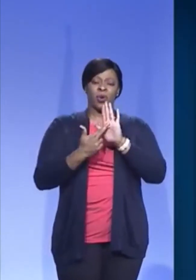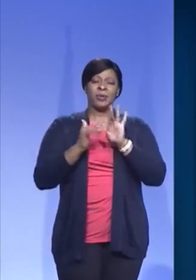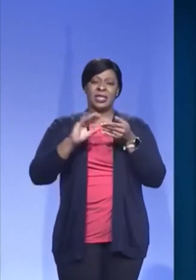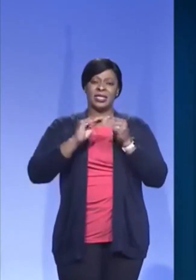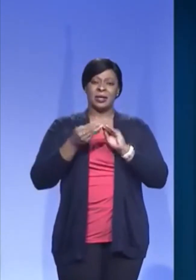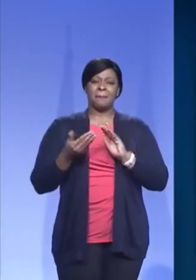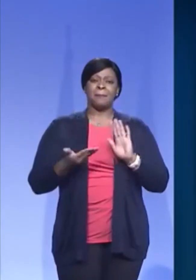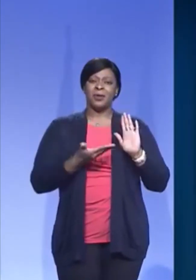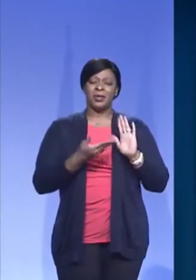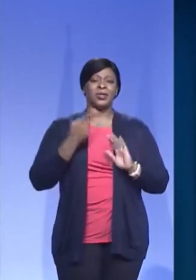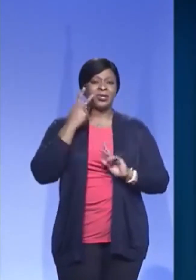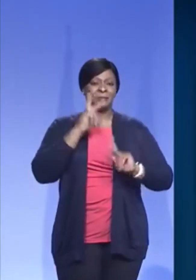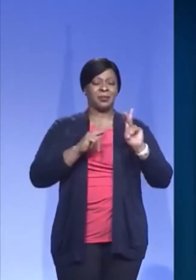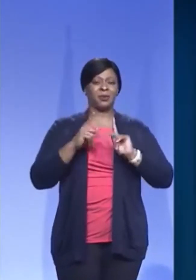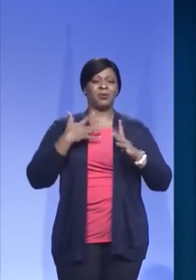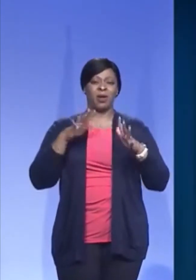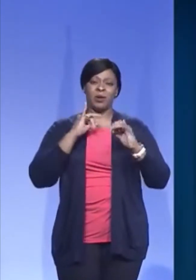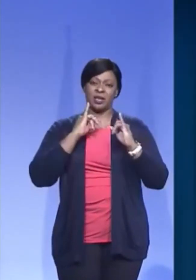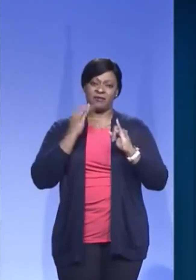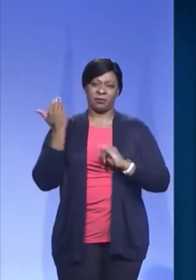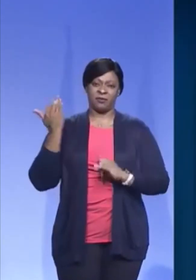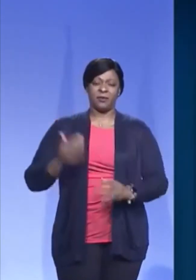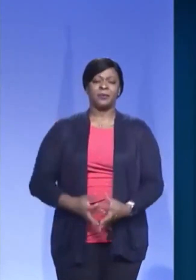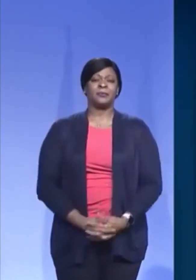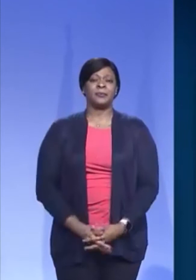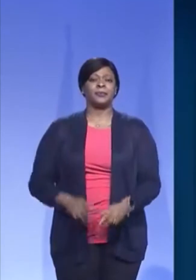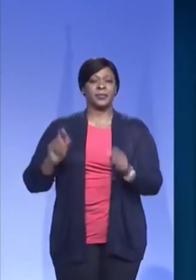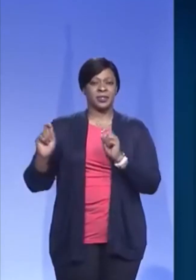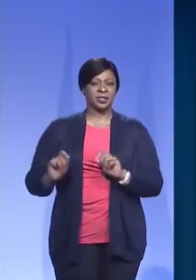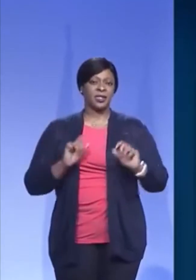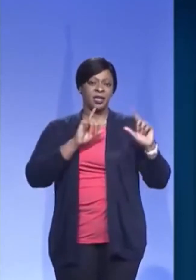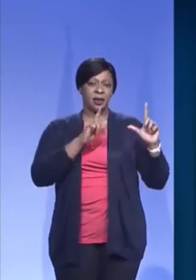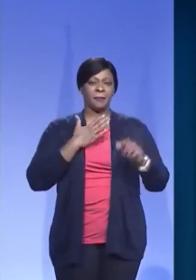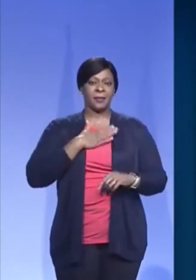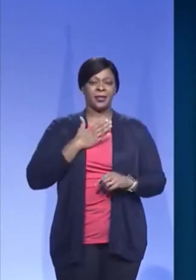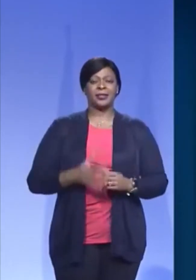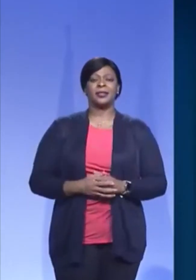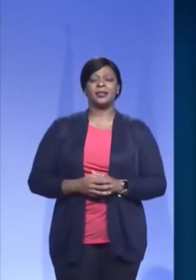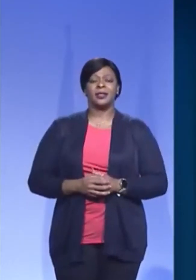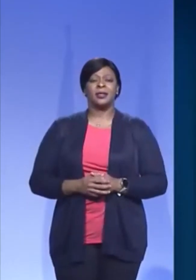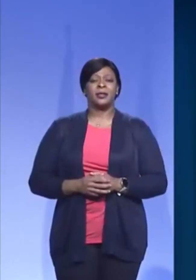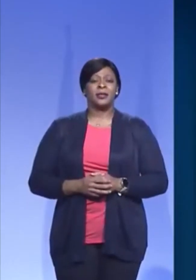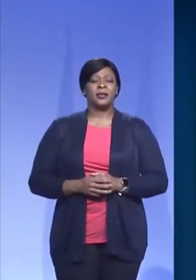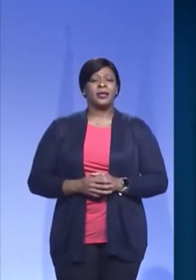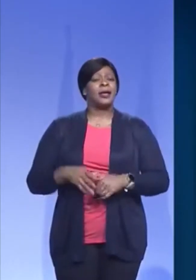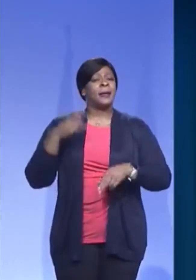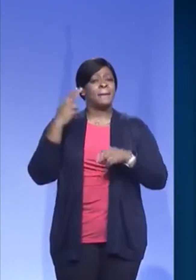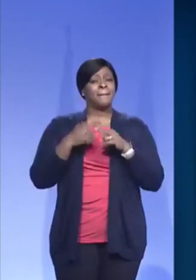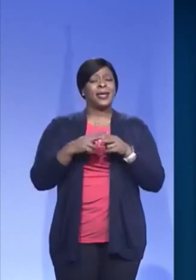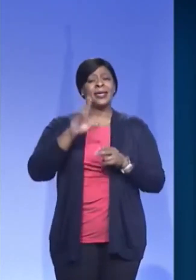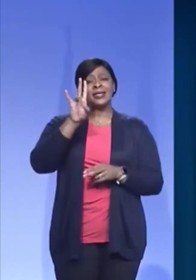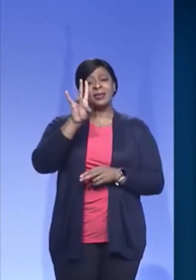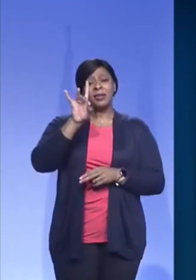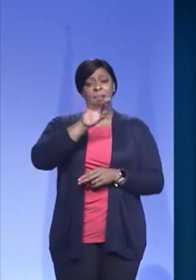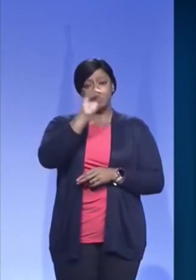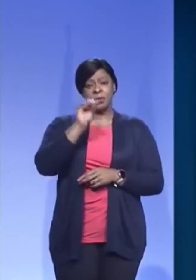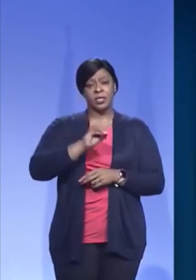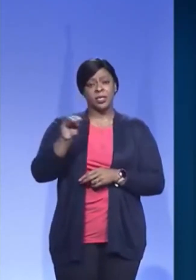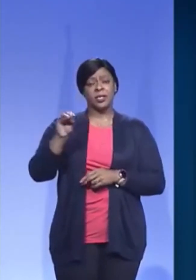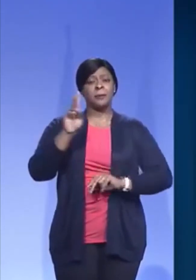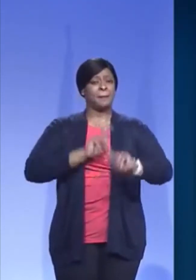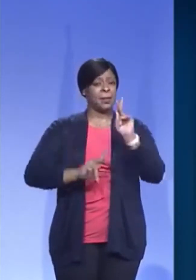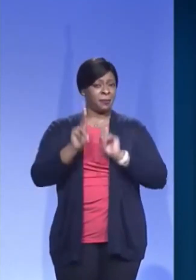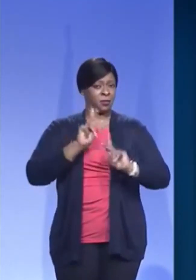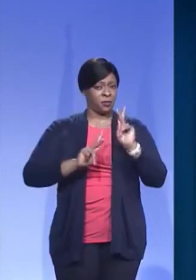sample of people we have interviewed. Next slide, please. Now, I mentioned that 78% of